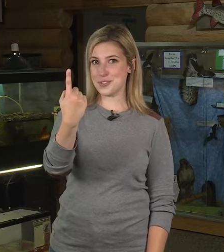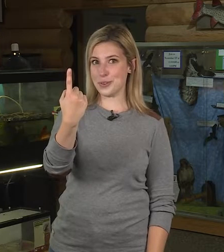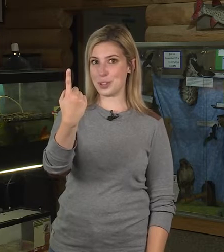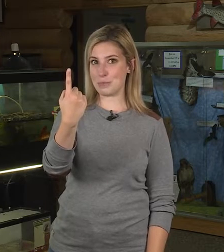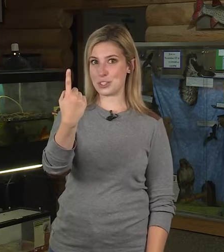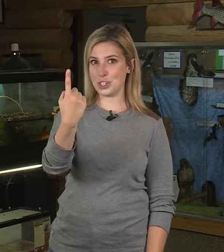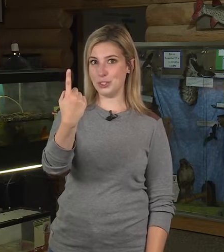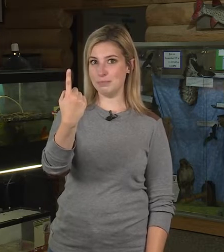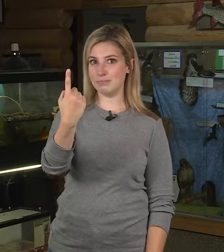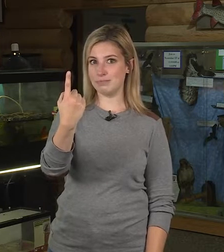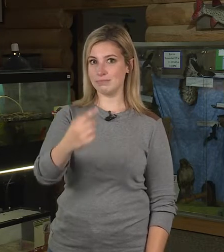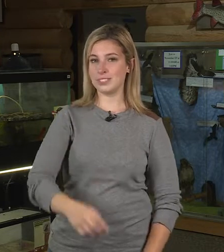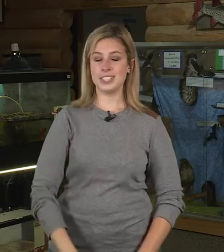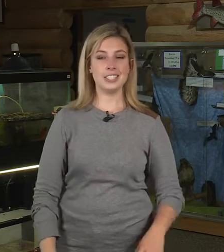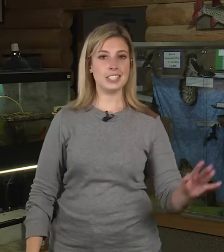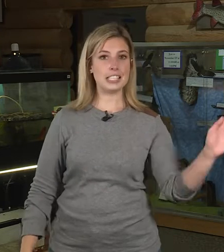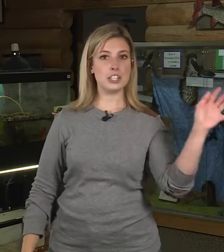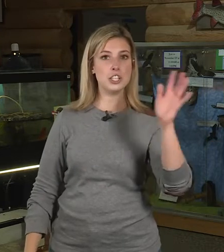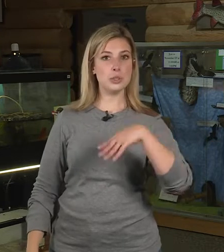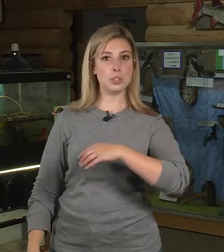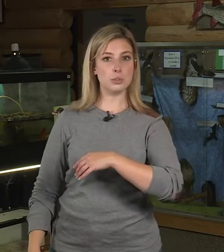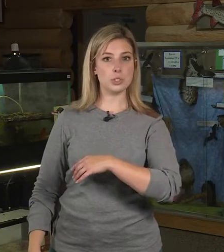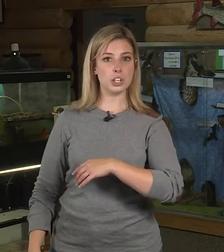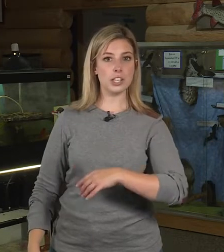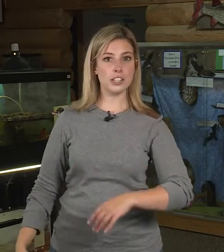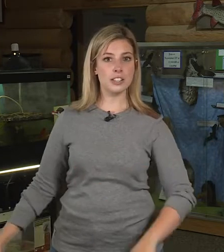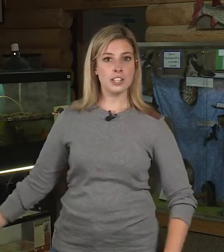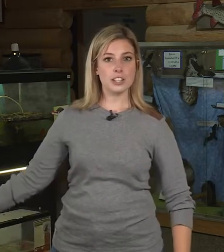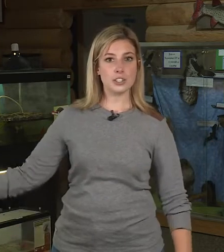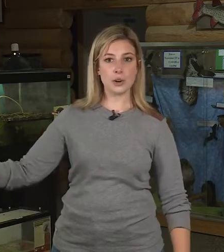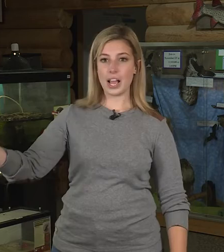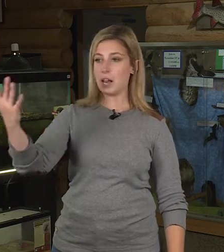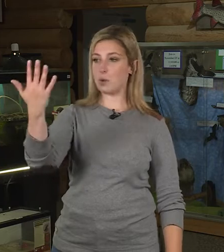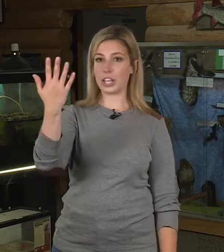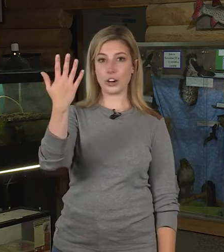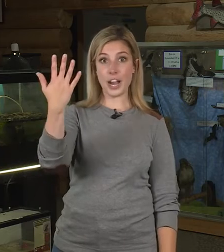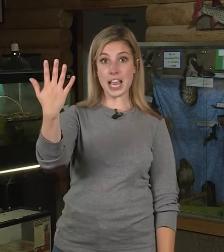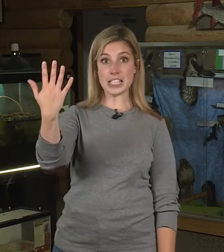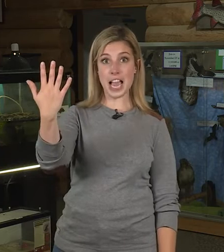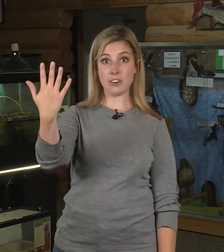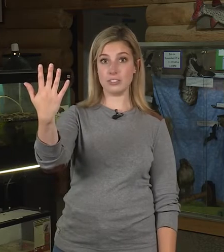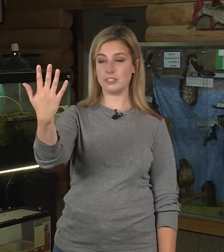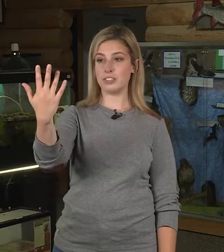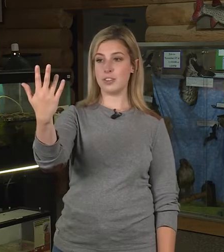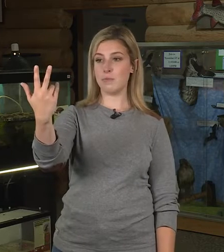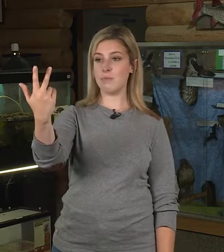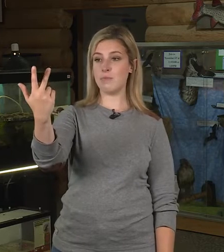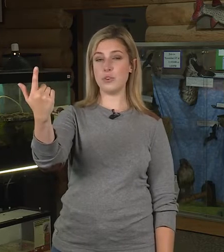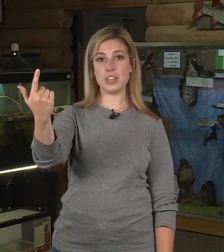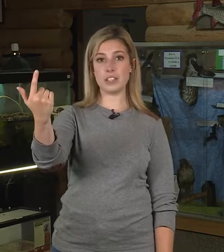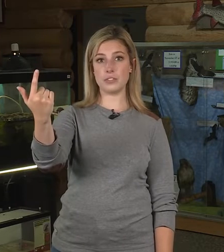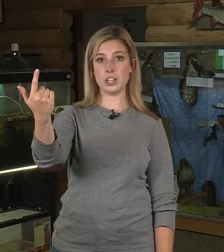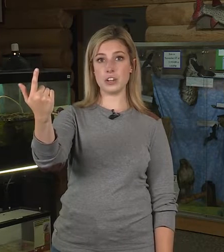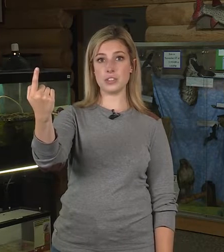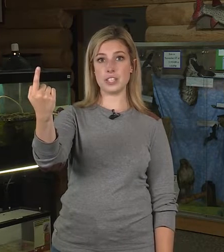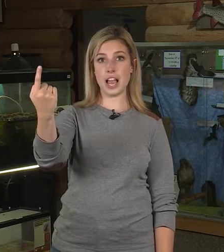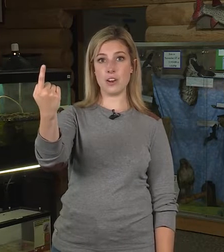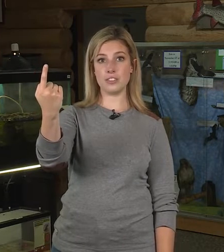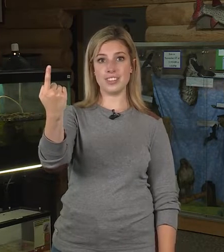do it with me too? I knew you could. Let's go ahead. We'll get our hand out. Move these fingers down.